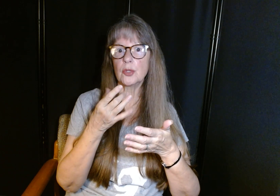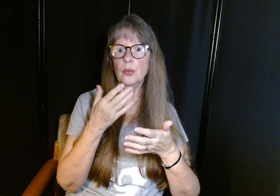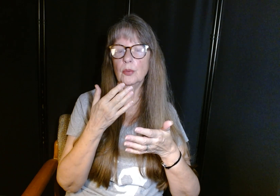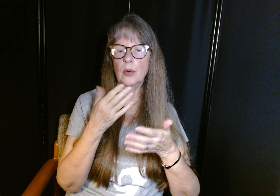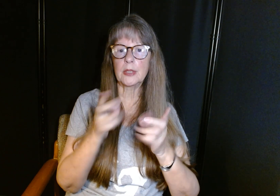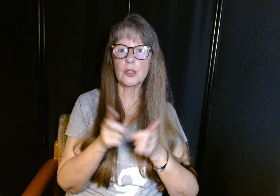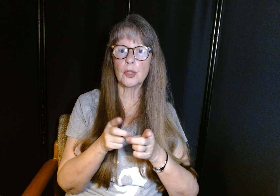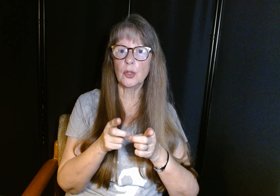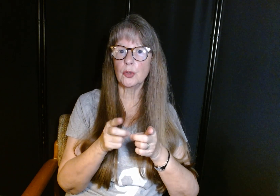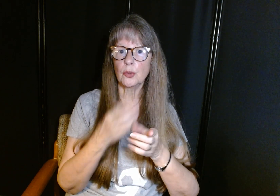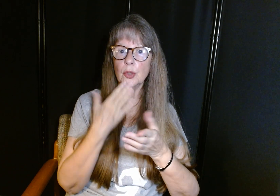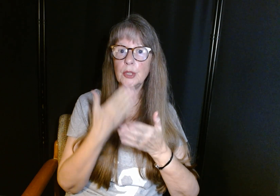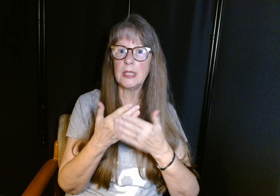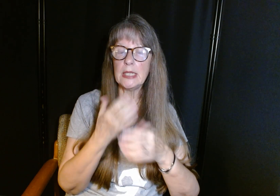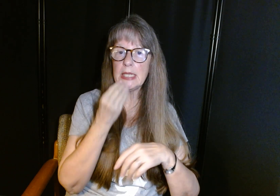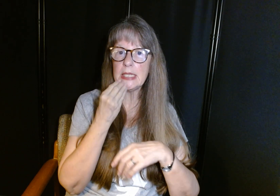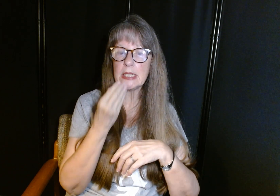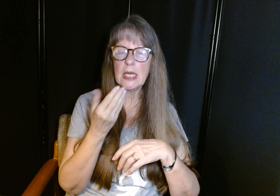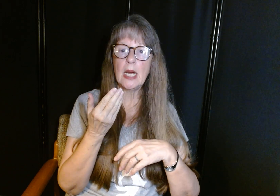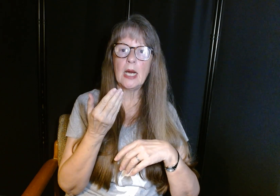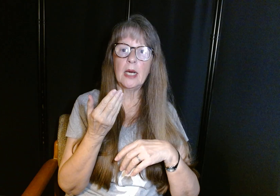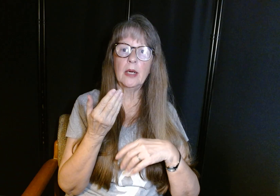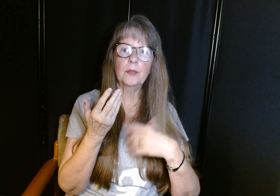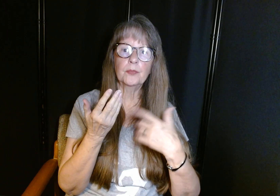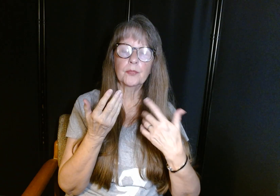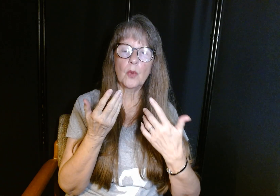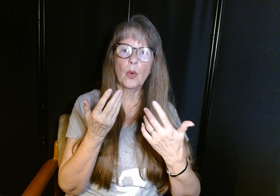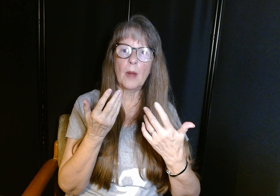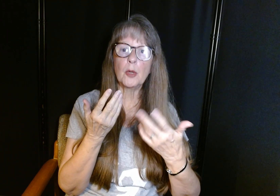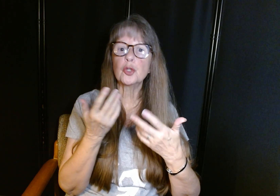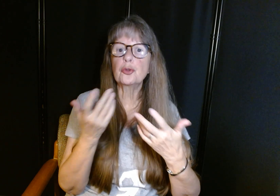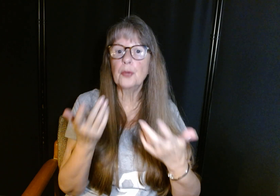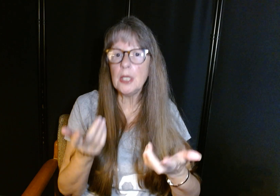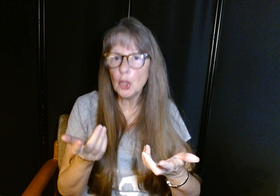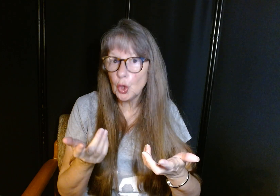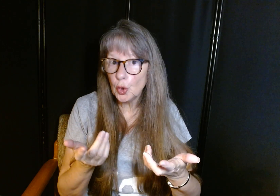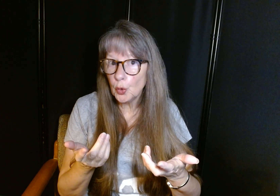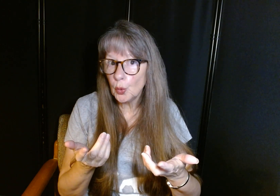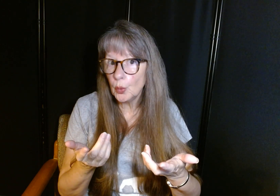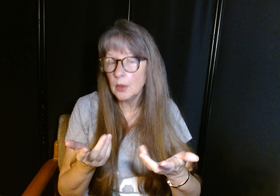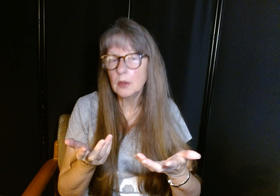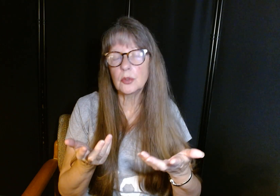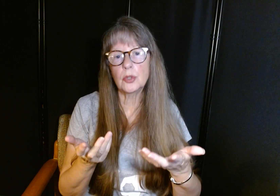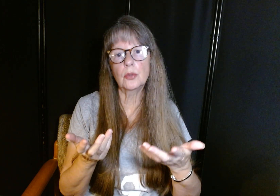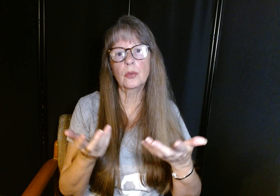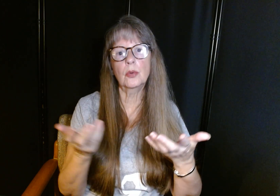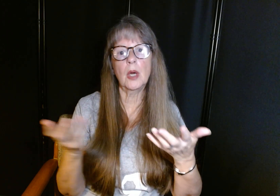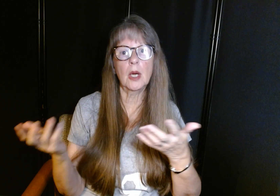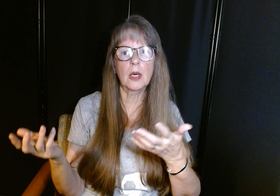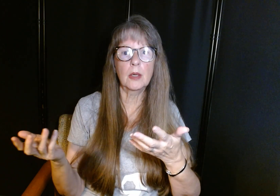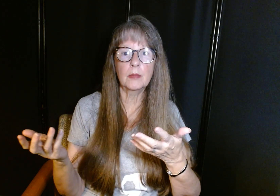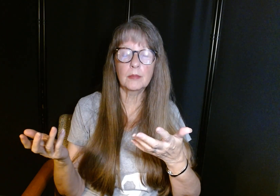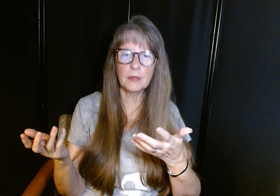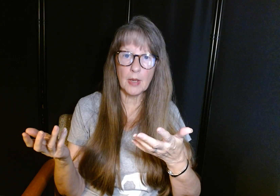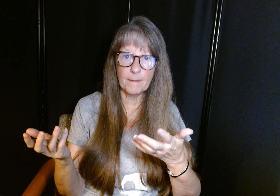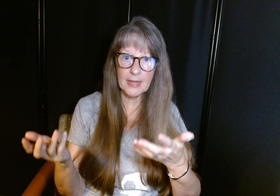or dessert or good to eat, or I'm going to treat you to a